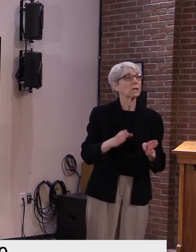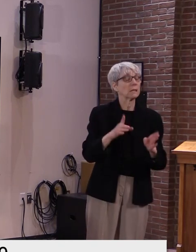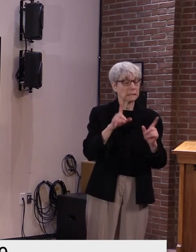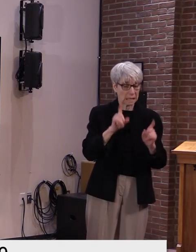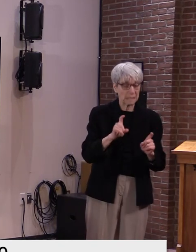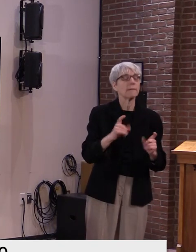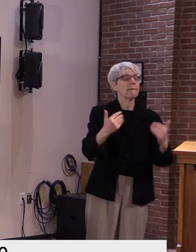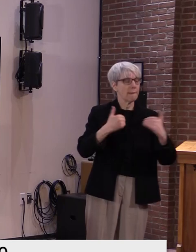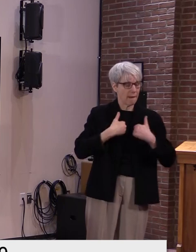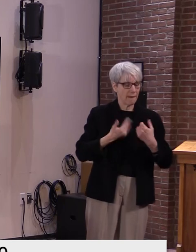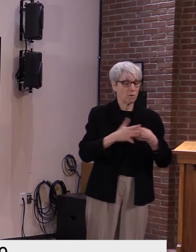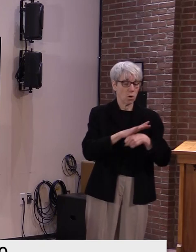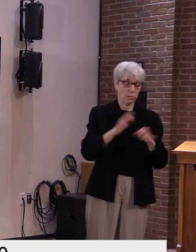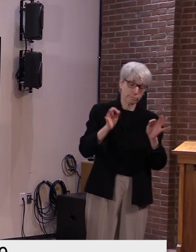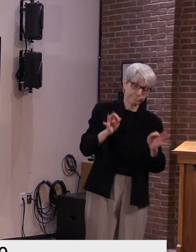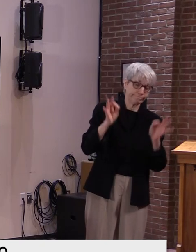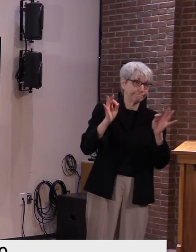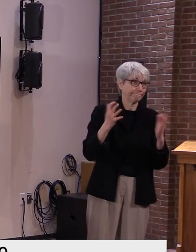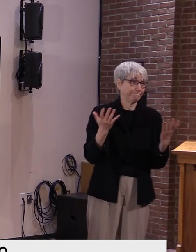Nothing more I can really say.